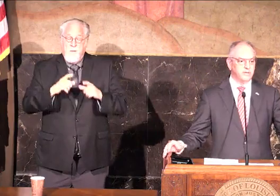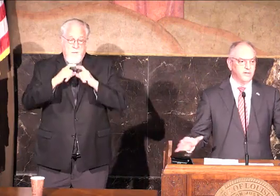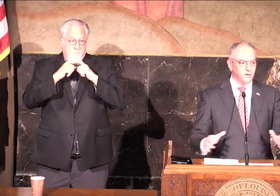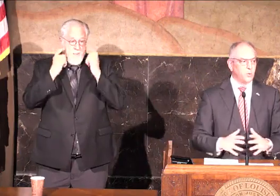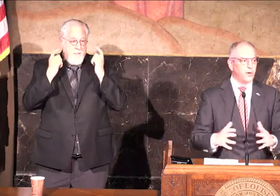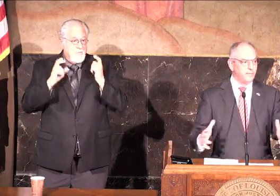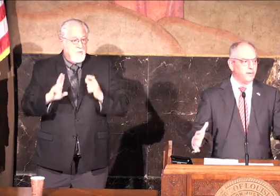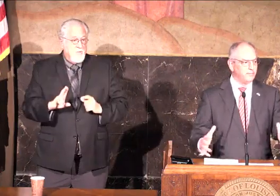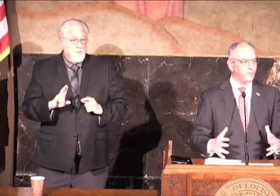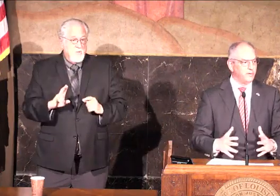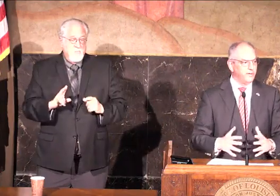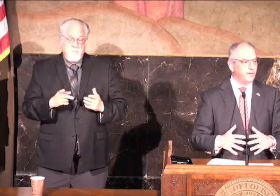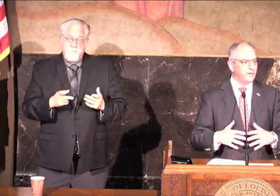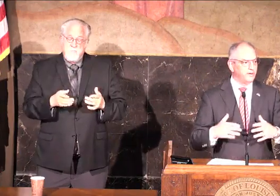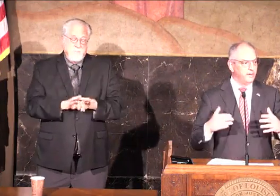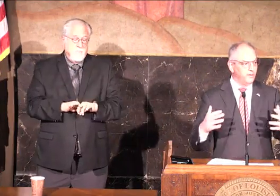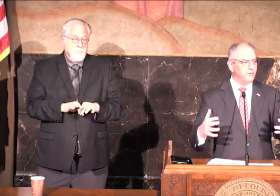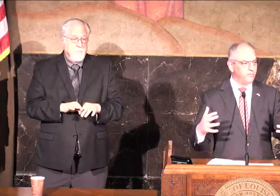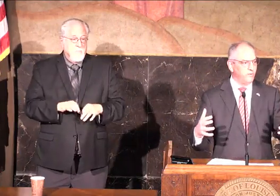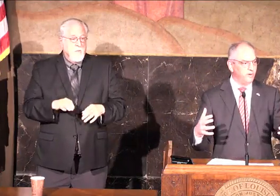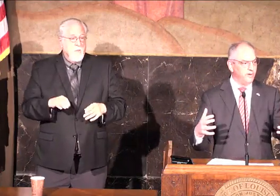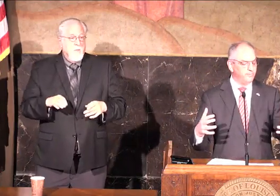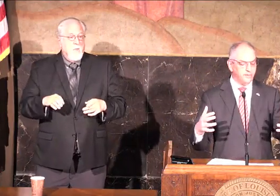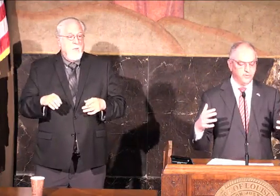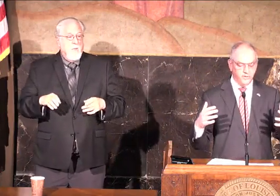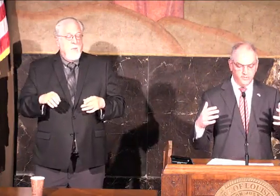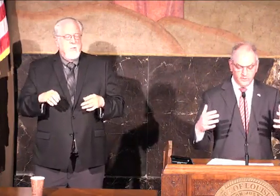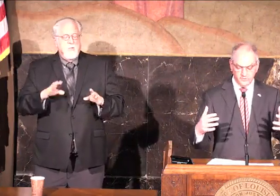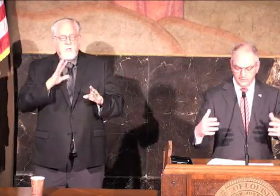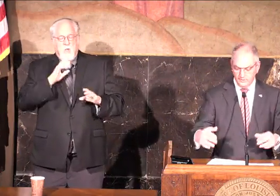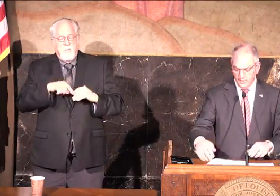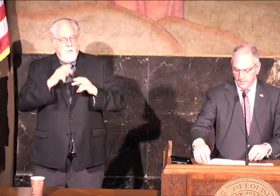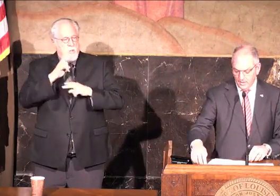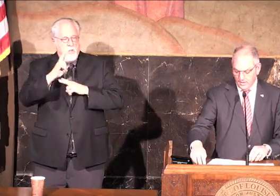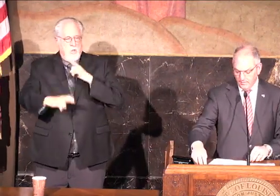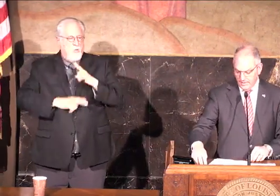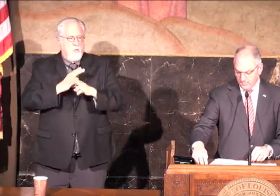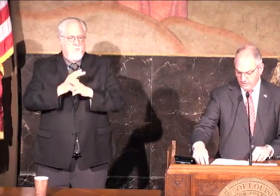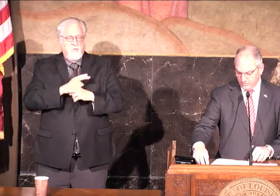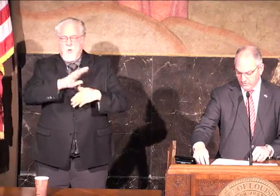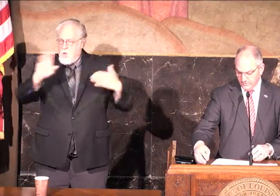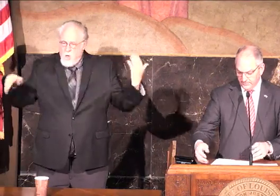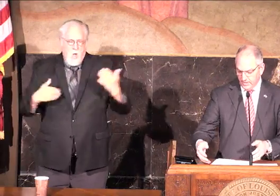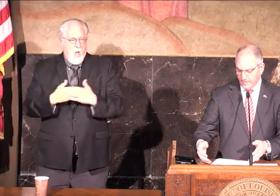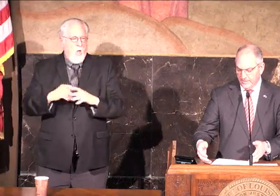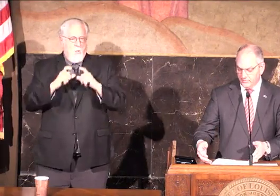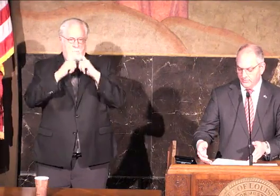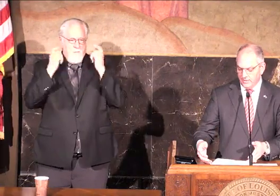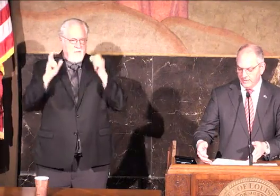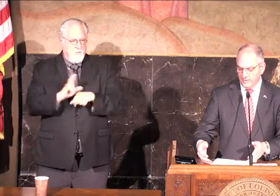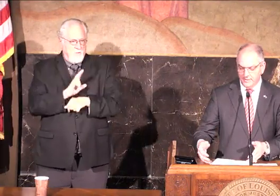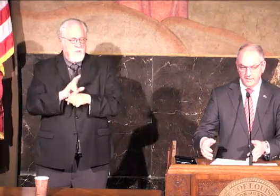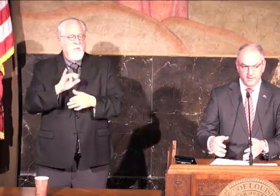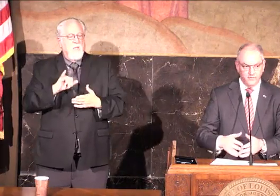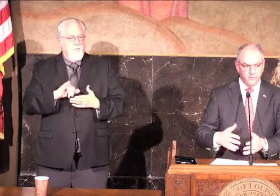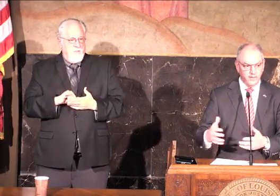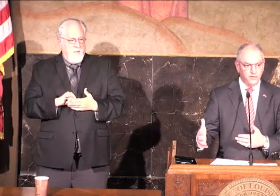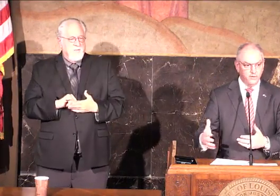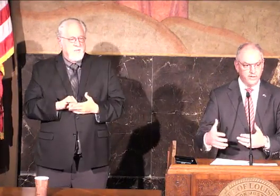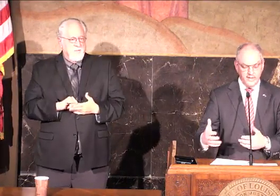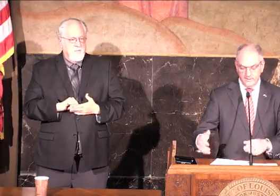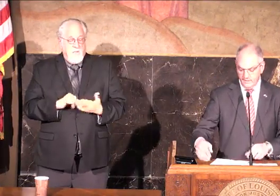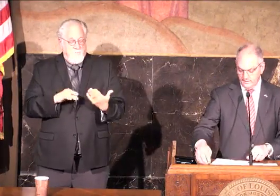is incredibly important. He talked about universal mask usage. That's reflected if you